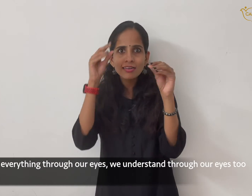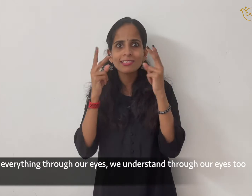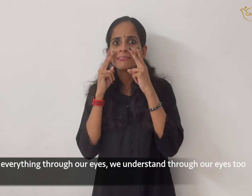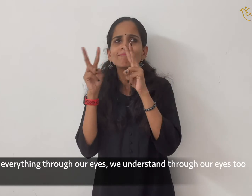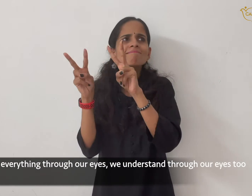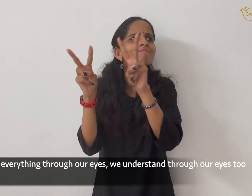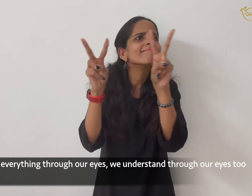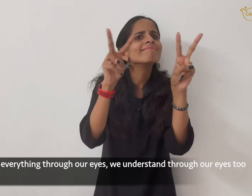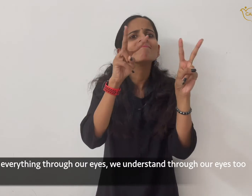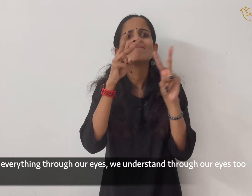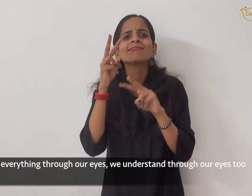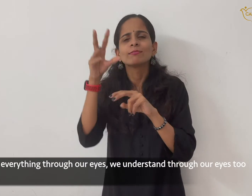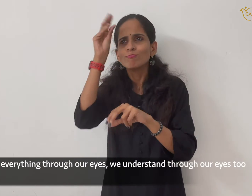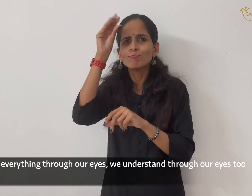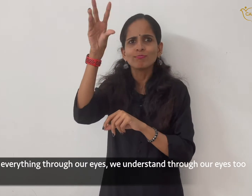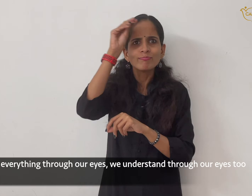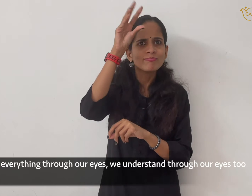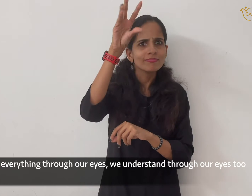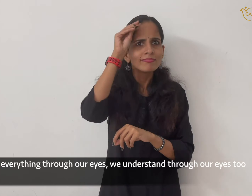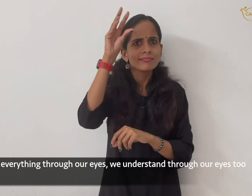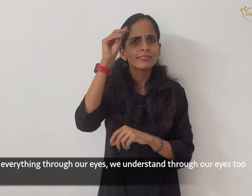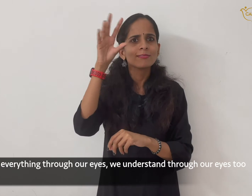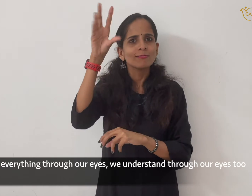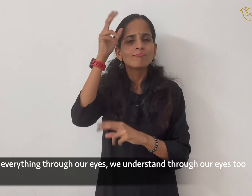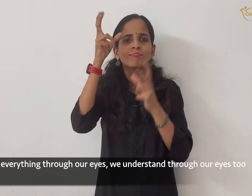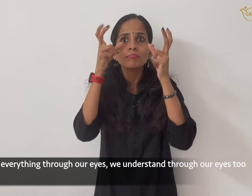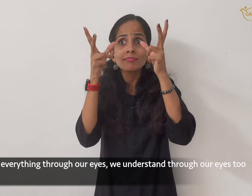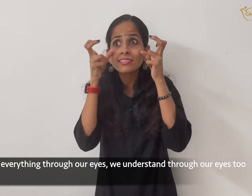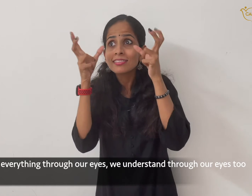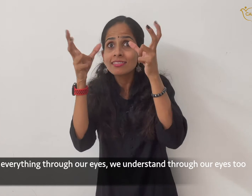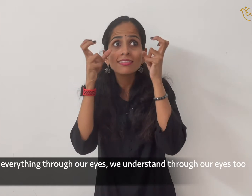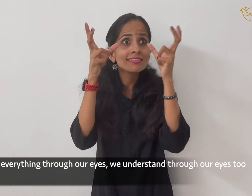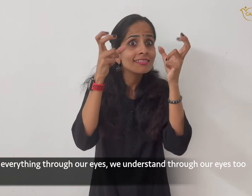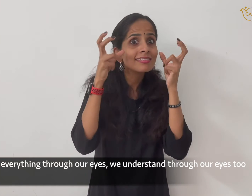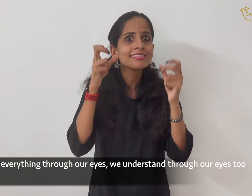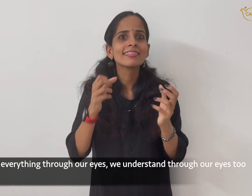learn everything through our eyes. We understand through our eyes too.